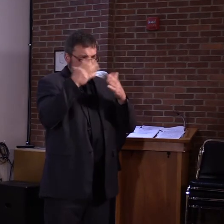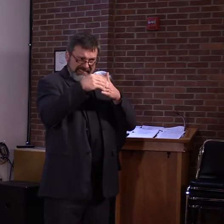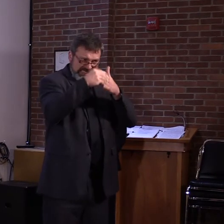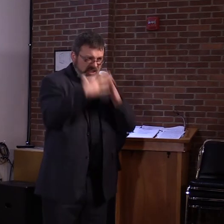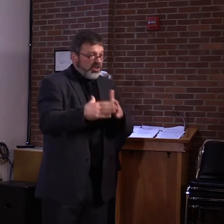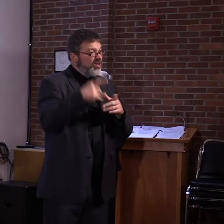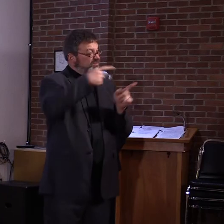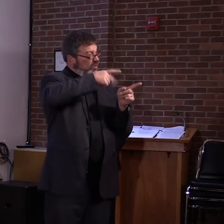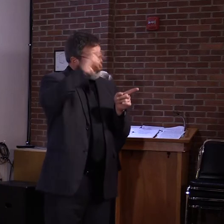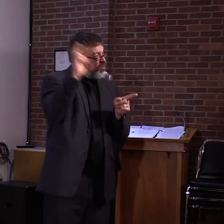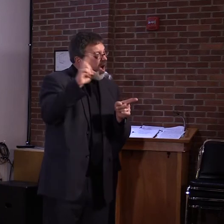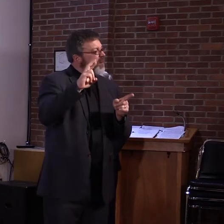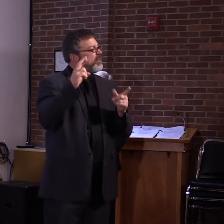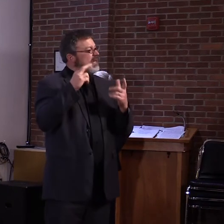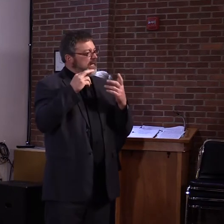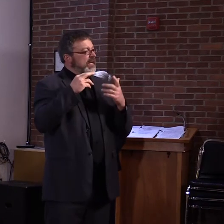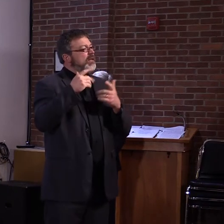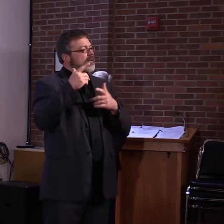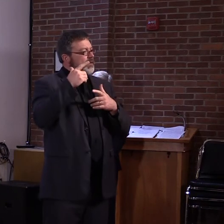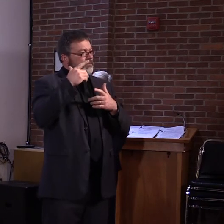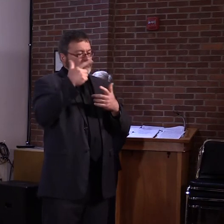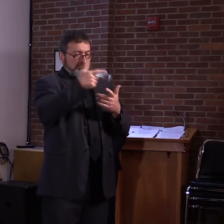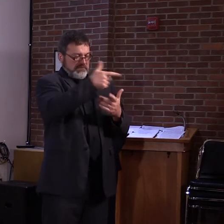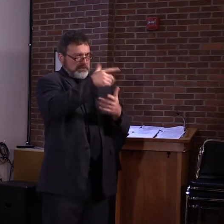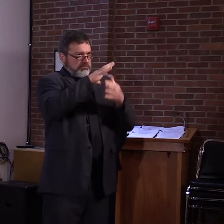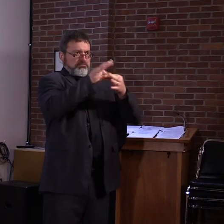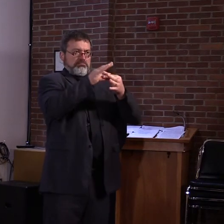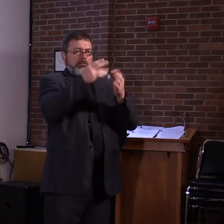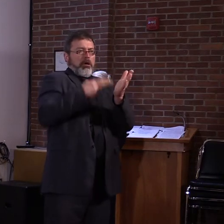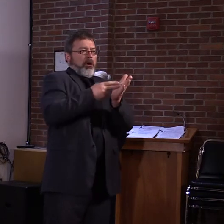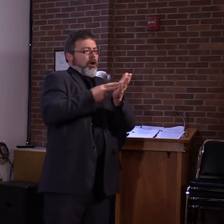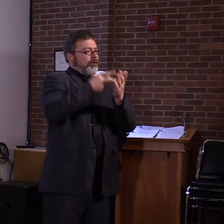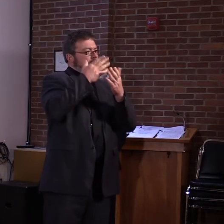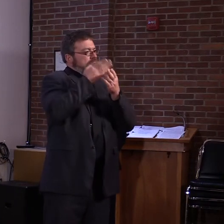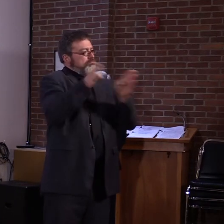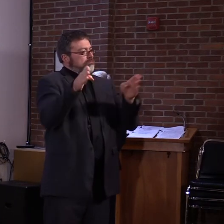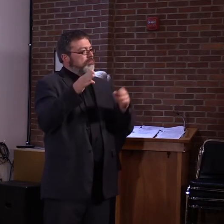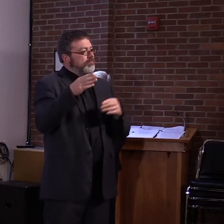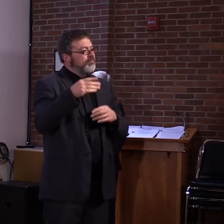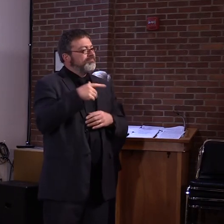on his mind. And I really appreciated everything that he did for us